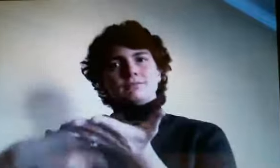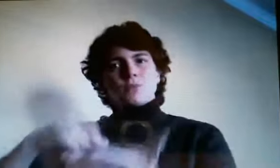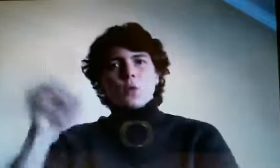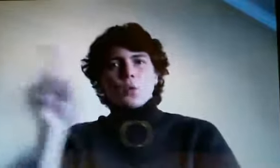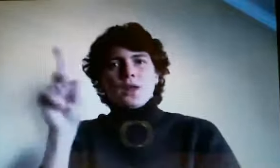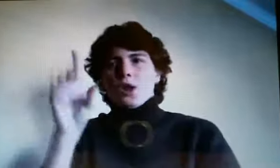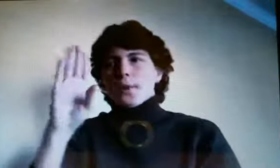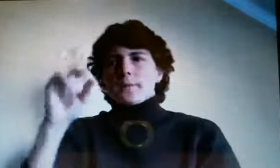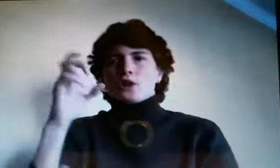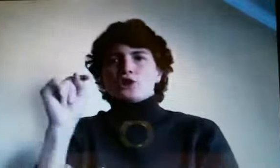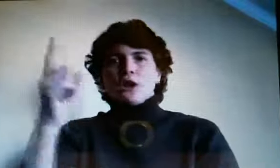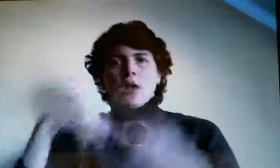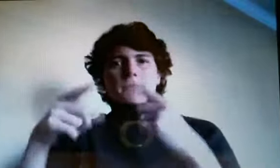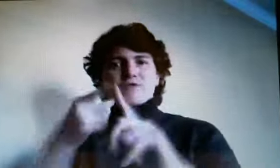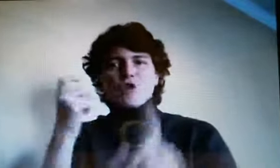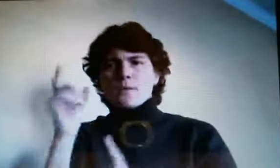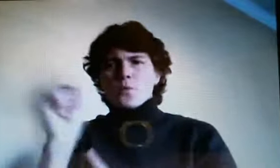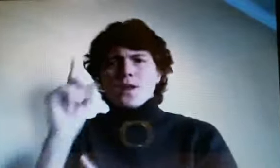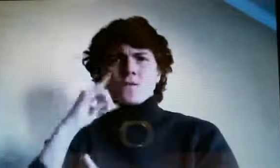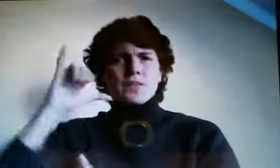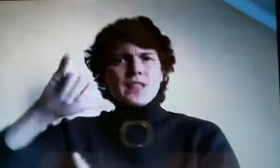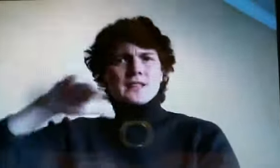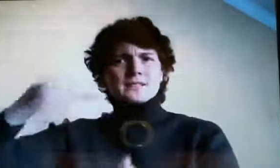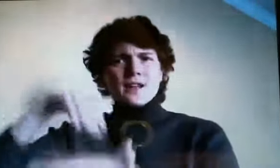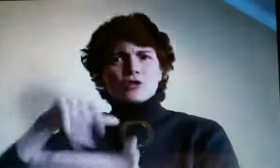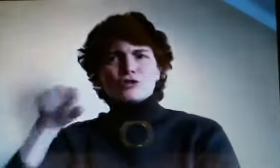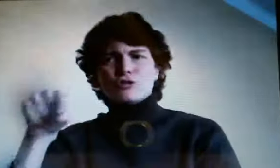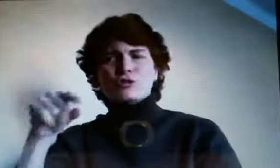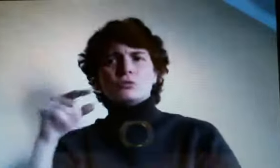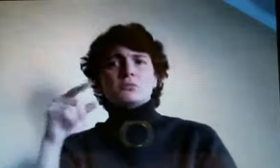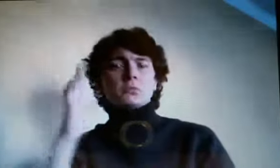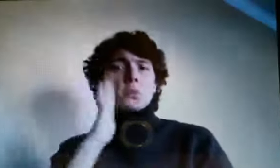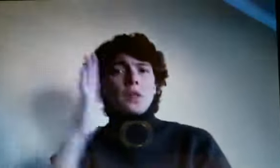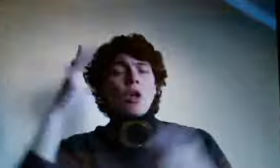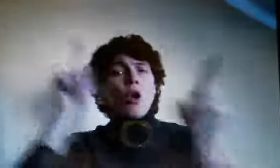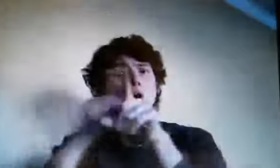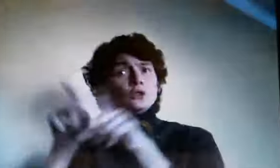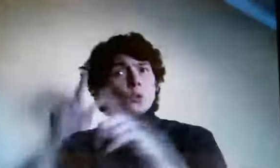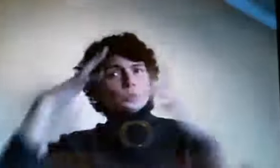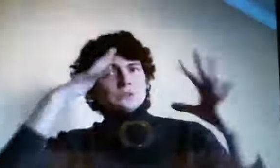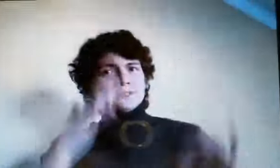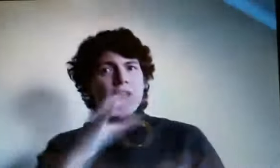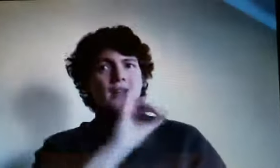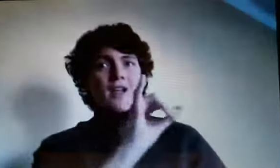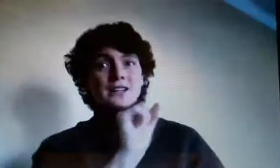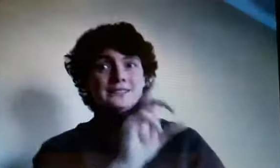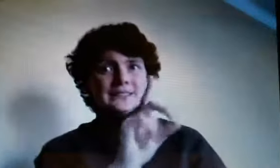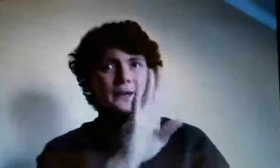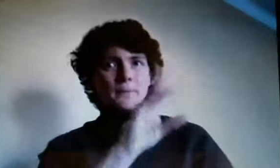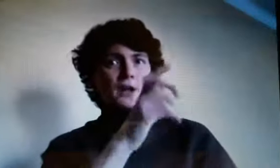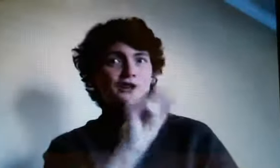where the committee would discuss where it came from. Also, they would